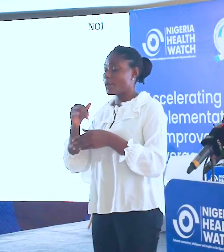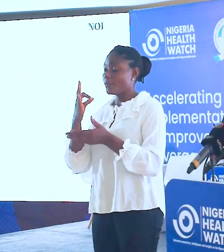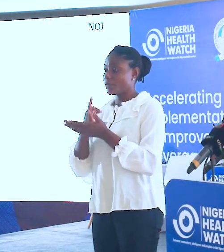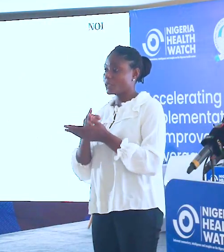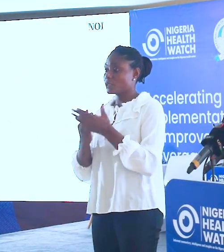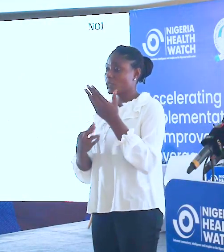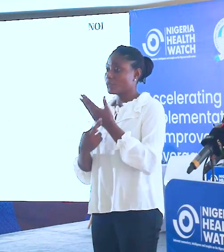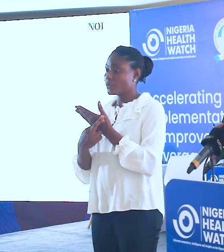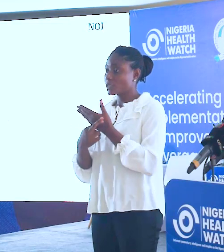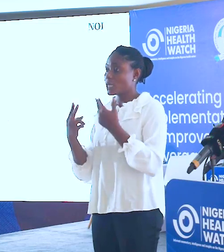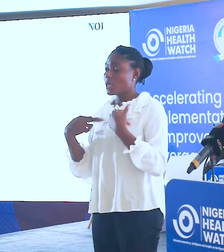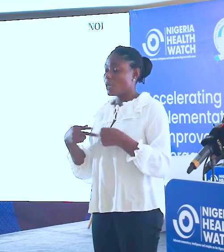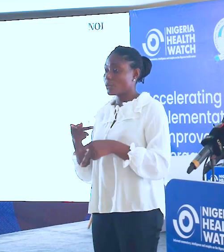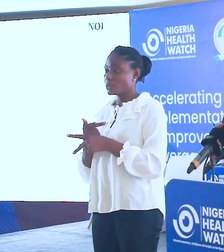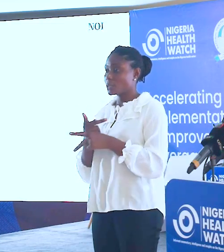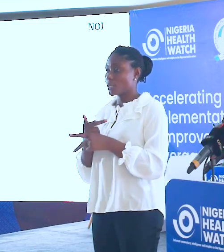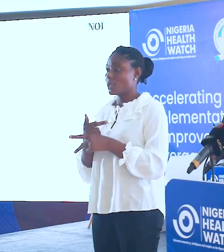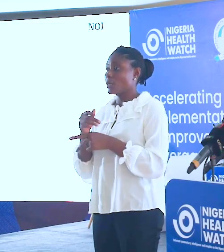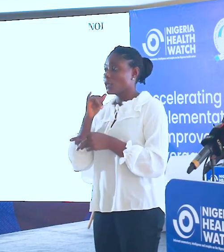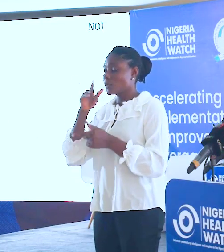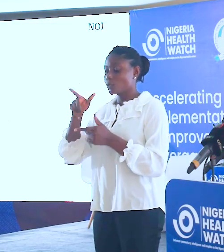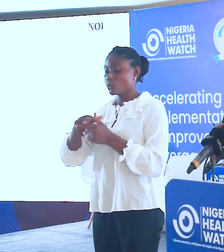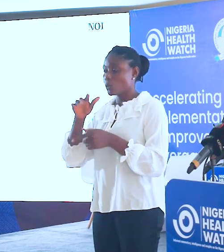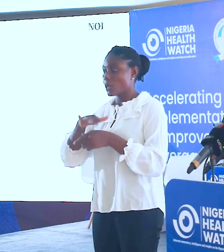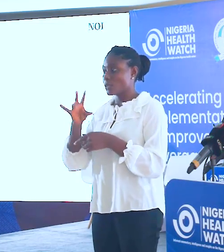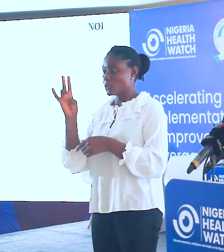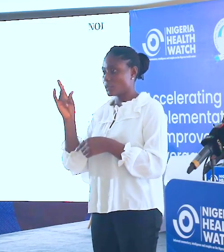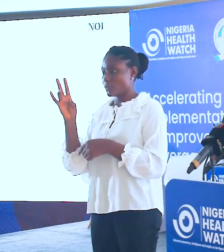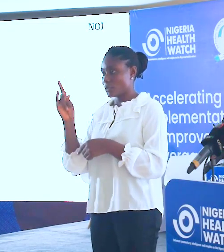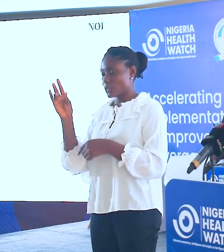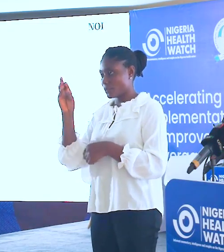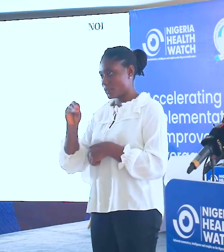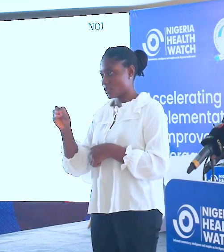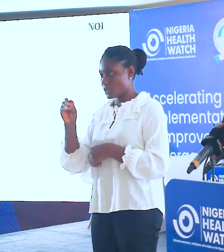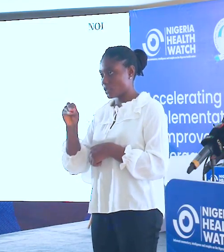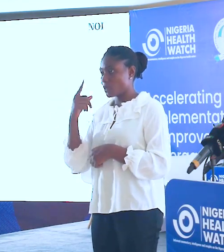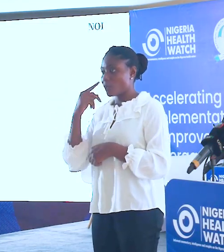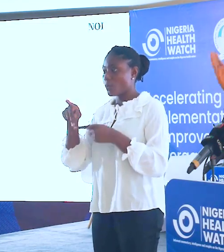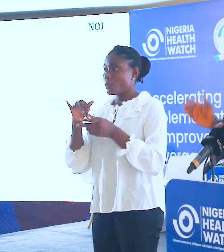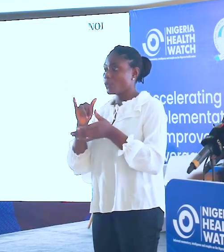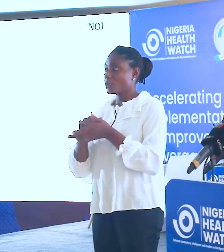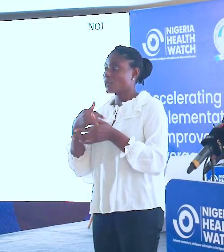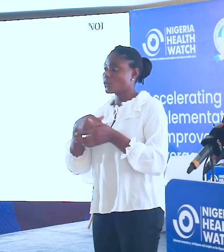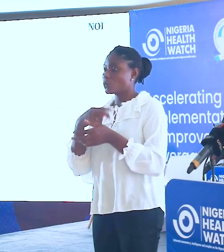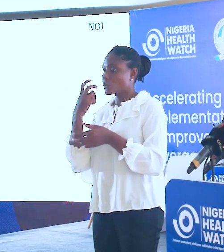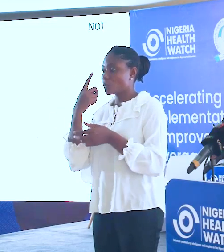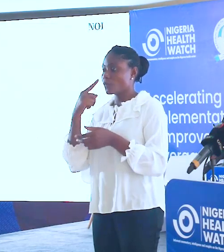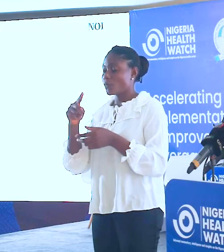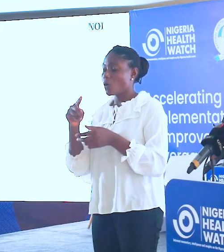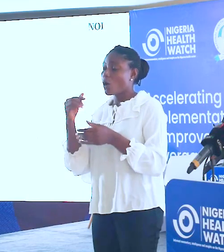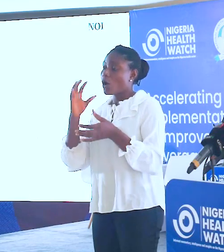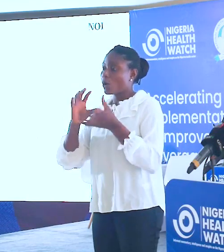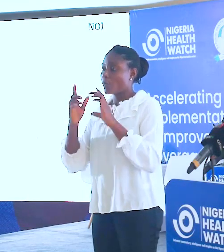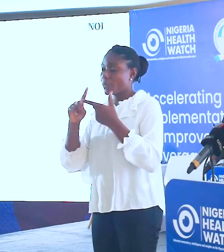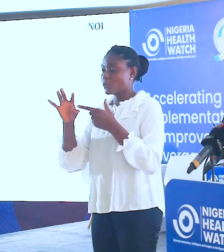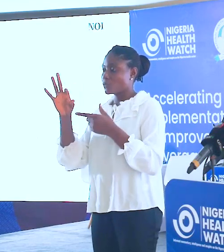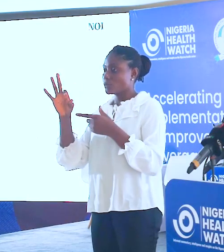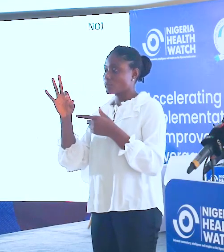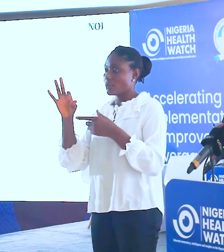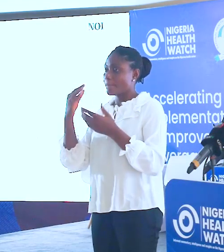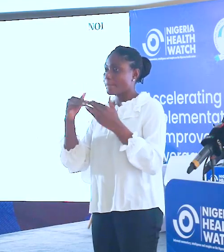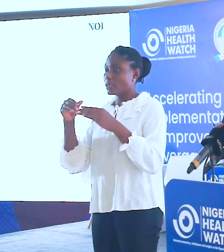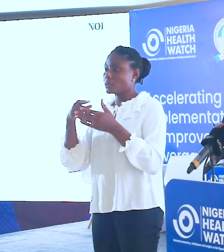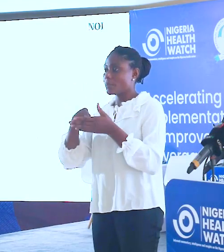healthcare utilization is too low at 70% and reported by people that we spoke to, compared to a benchmark of 90% for an efficient health